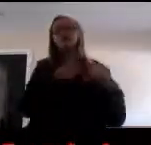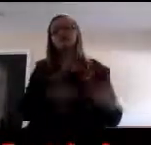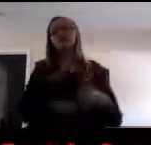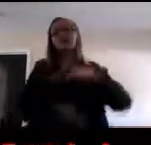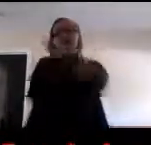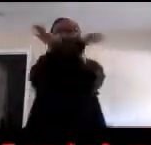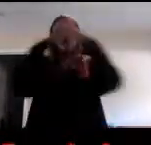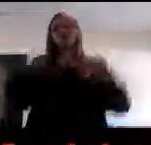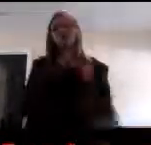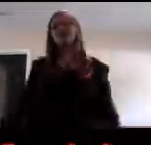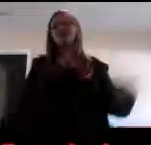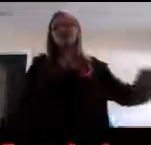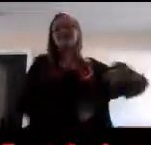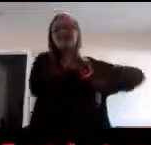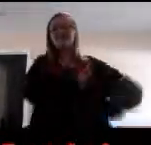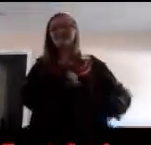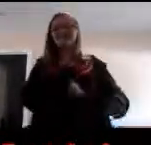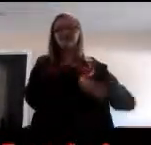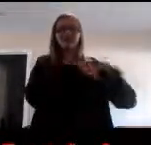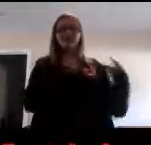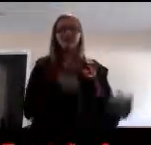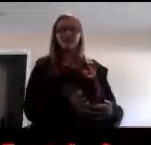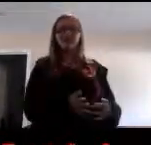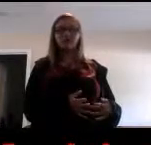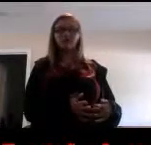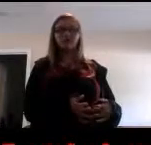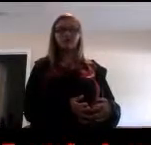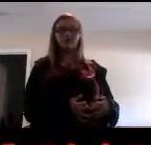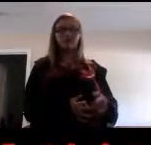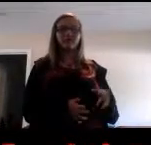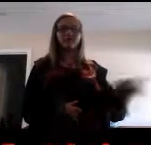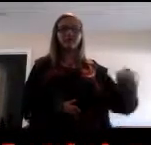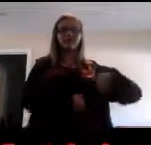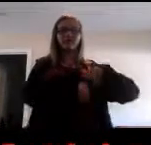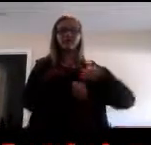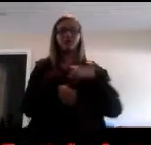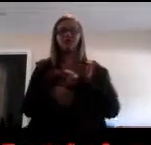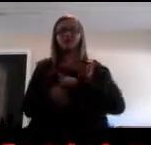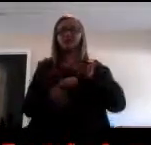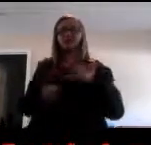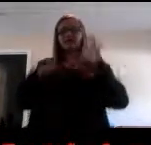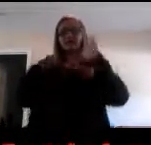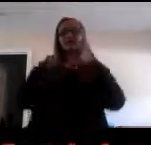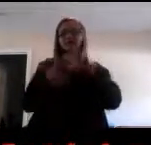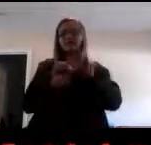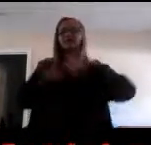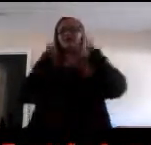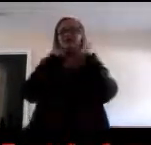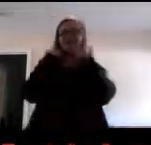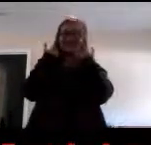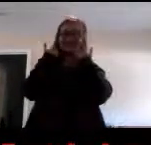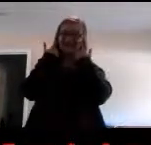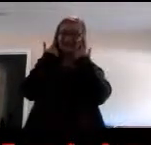Is my armor, she's the tear in my heart She's a carver, she's a butcher with a smile